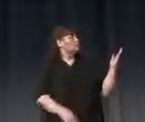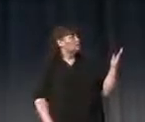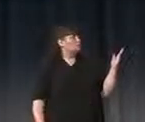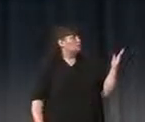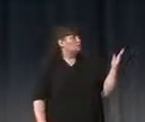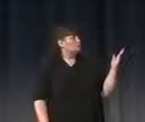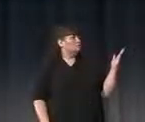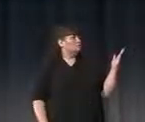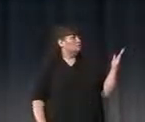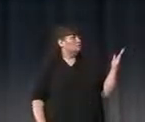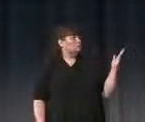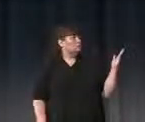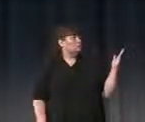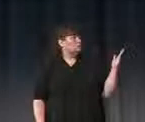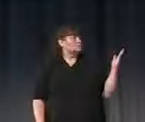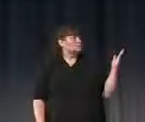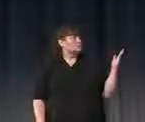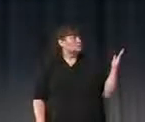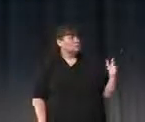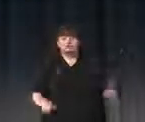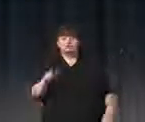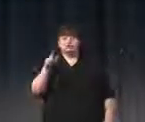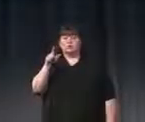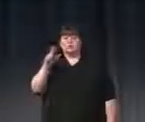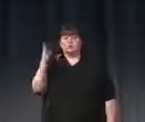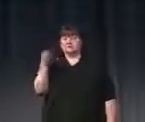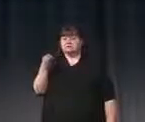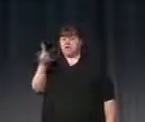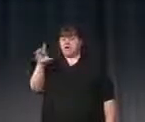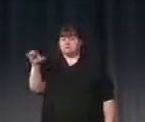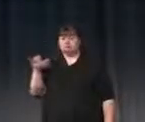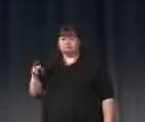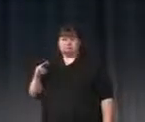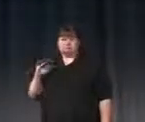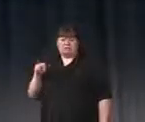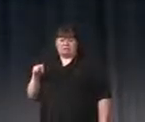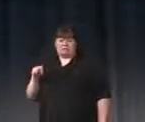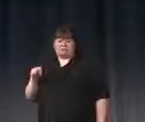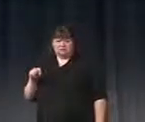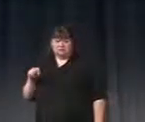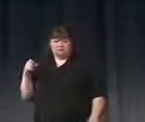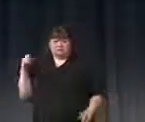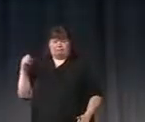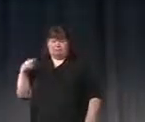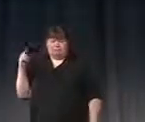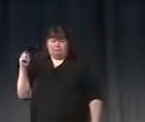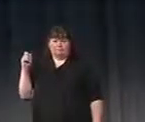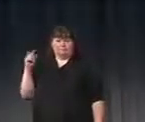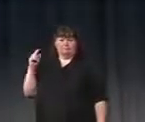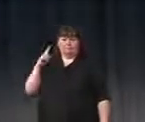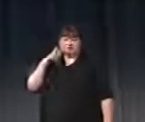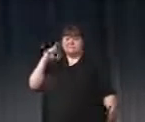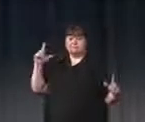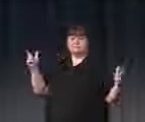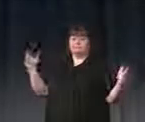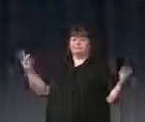MIT. That's a pretty big room, right? And so you get this impulsive thing. It sounds like it's being played in a